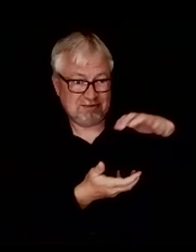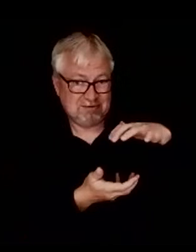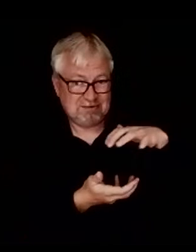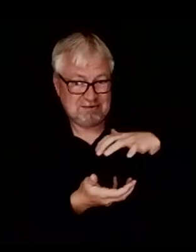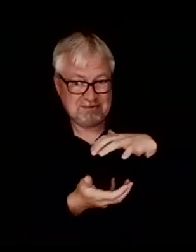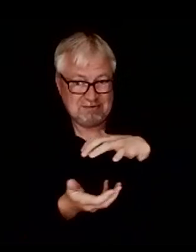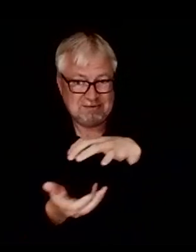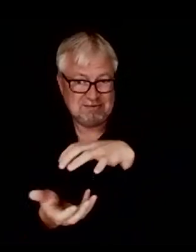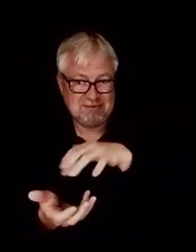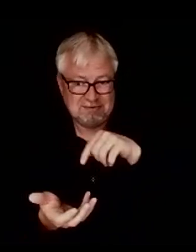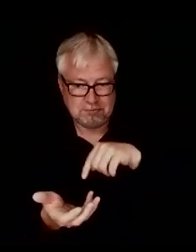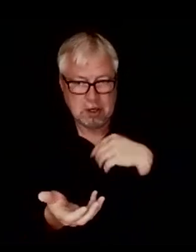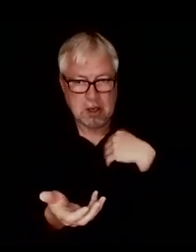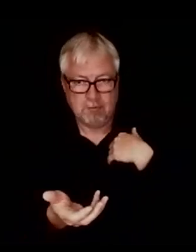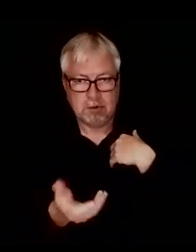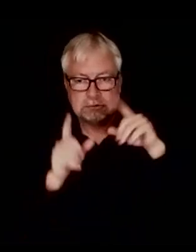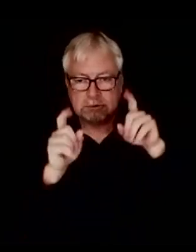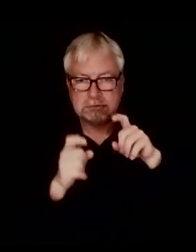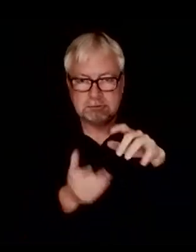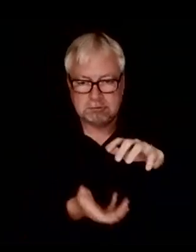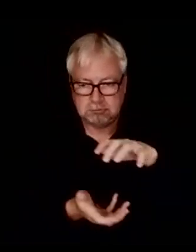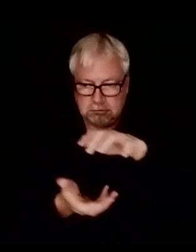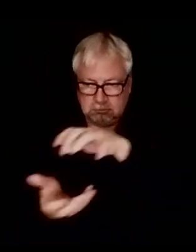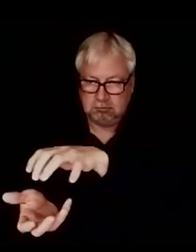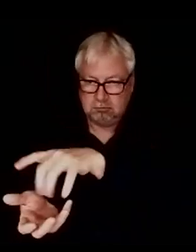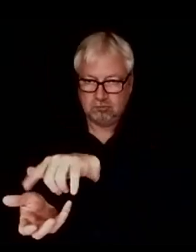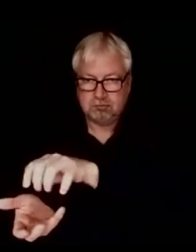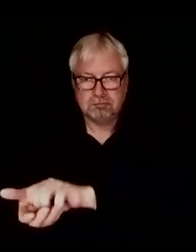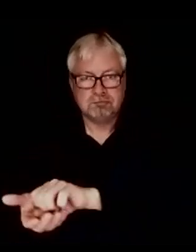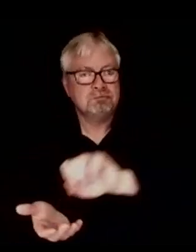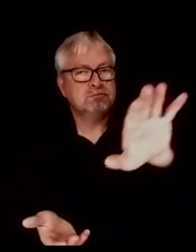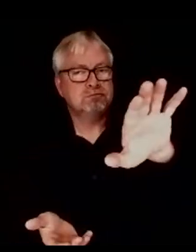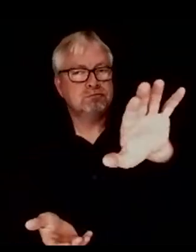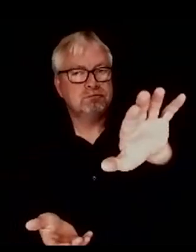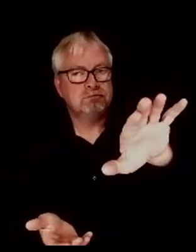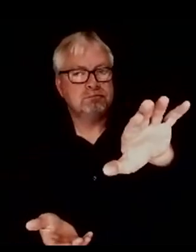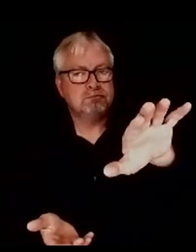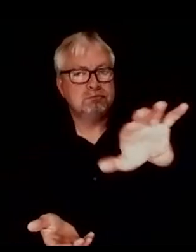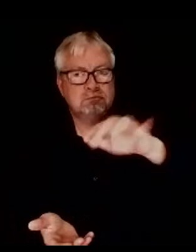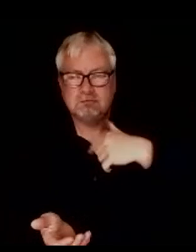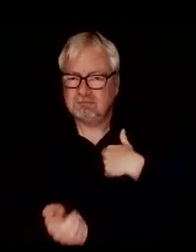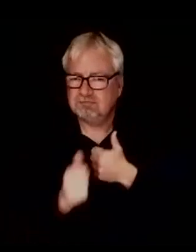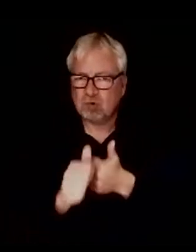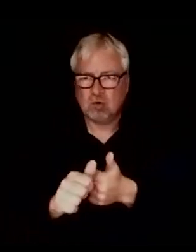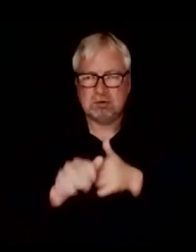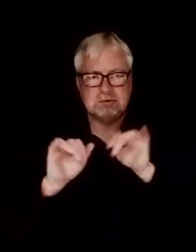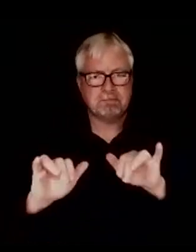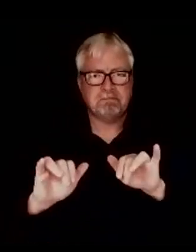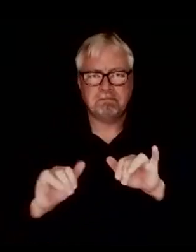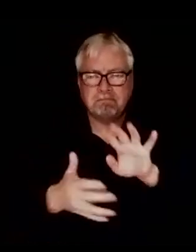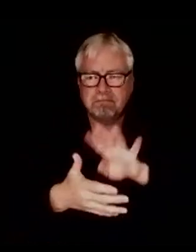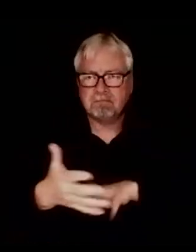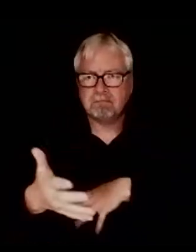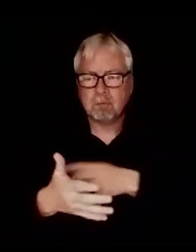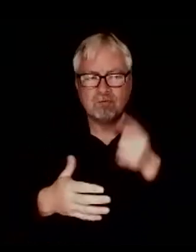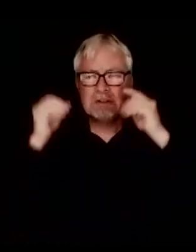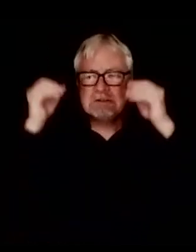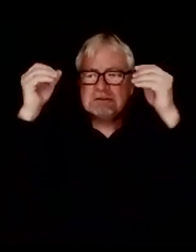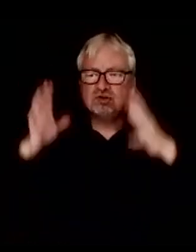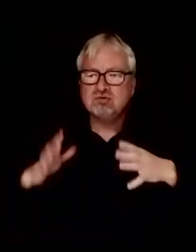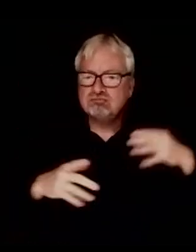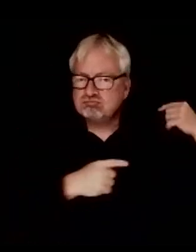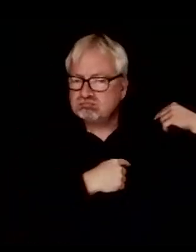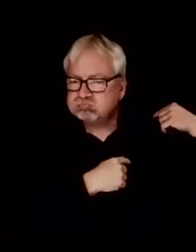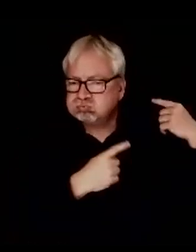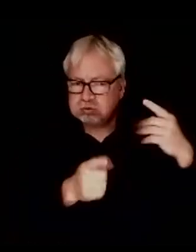Vault. And so it's going to follow the exact same schedule that we have utilized with our teachers over the past 4 to 6 months to be